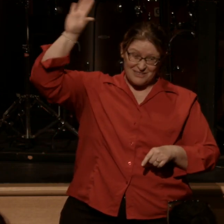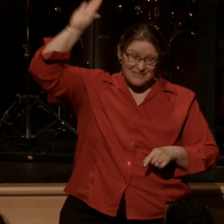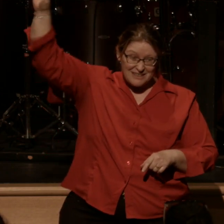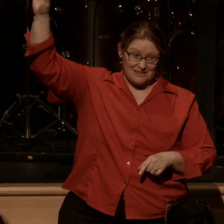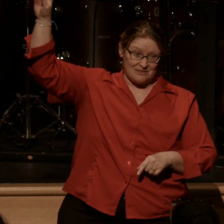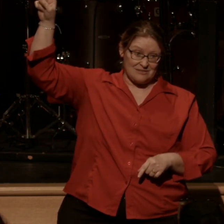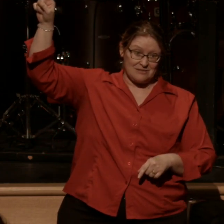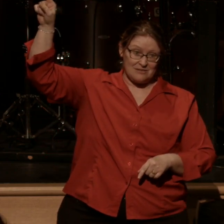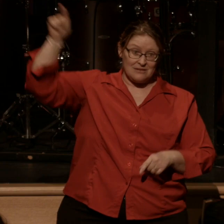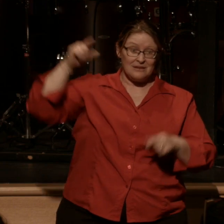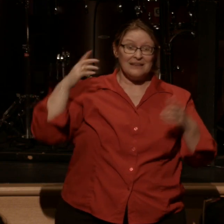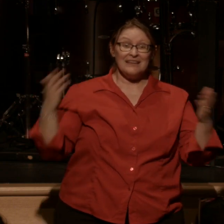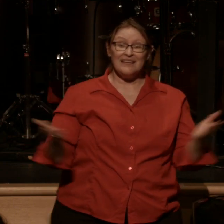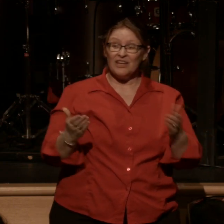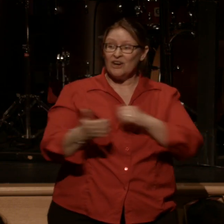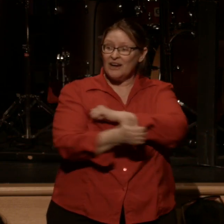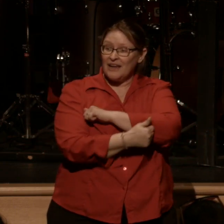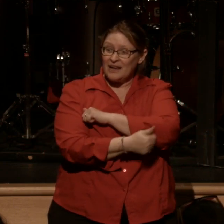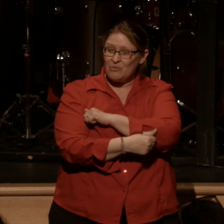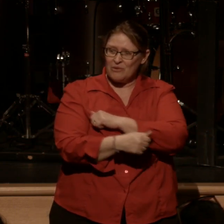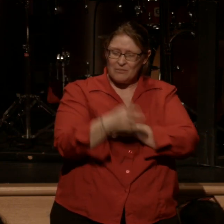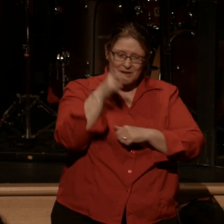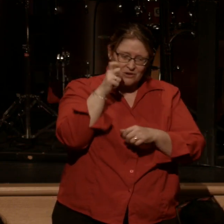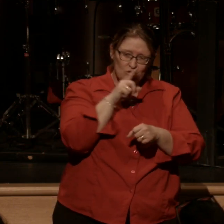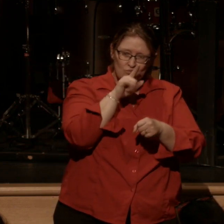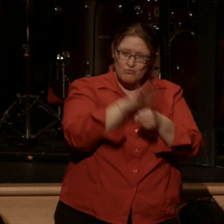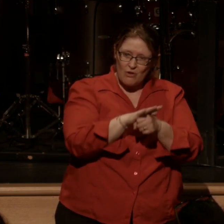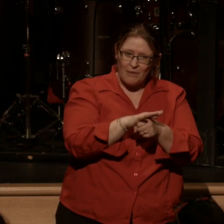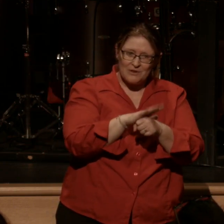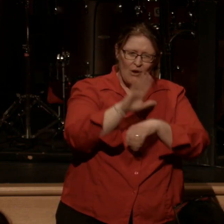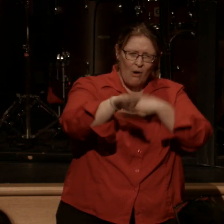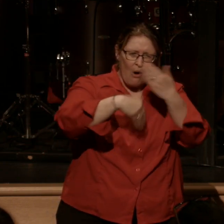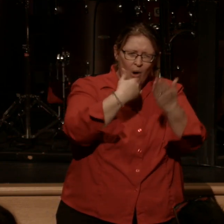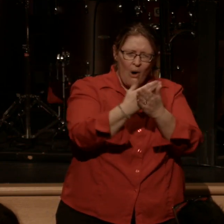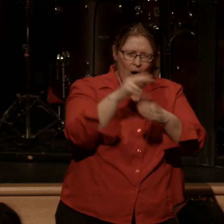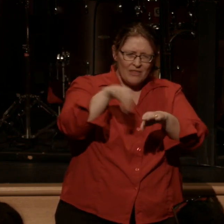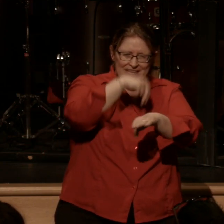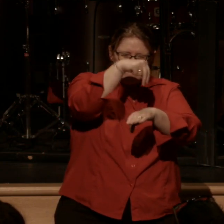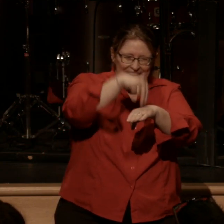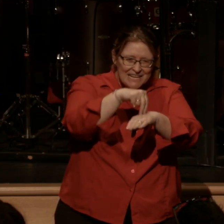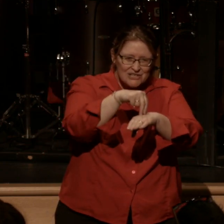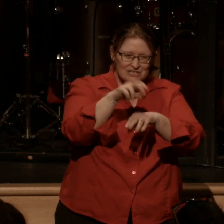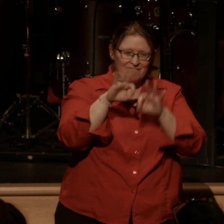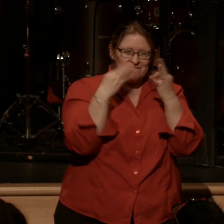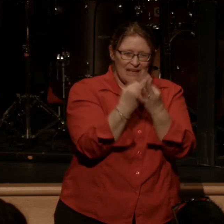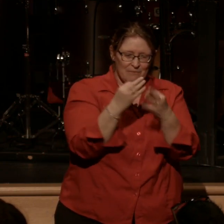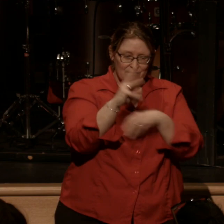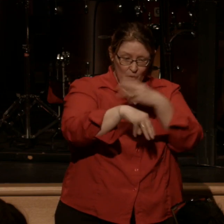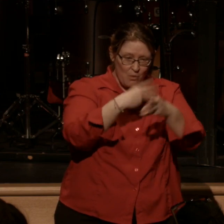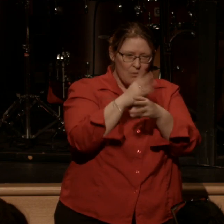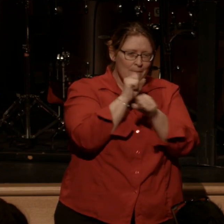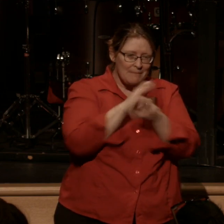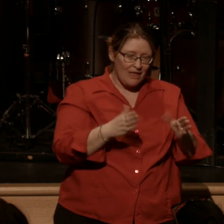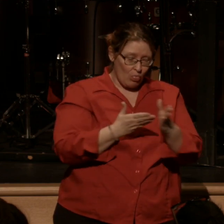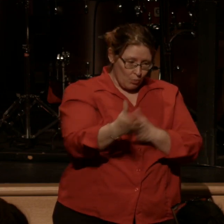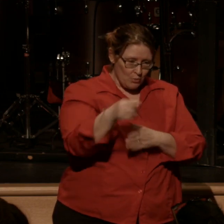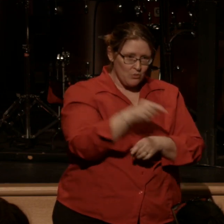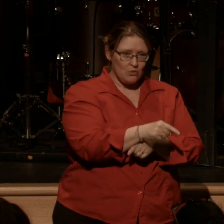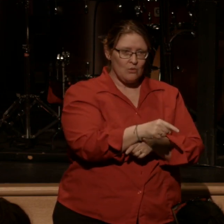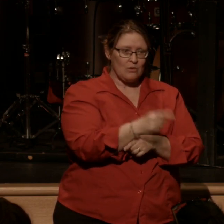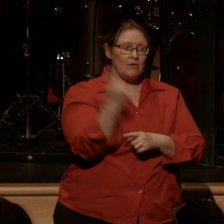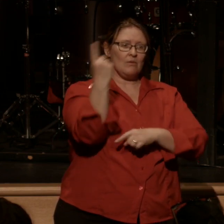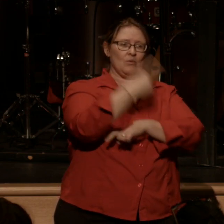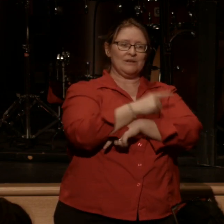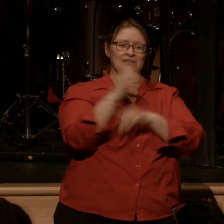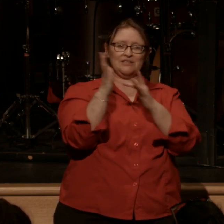And here, Abraham hears the promise, all the nations and families of the world will be blessed through you. Because one day